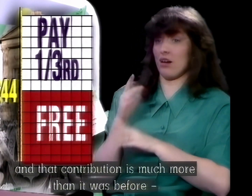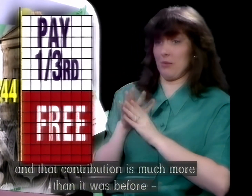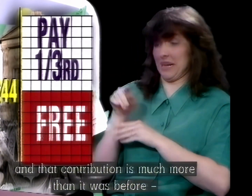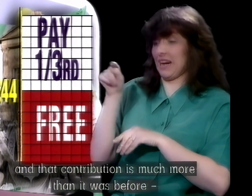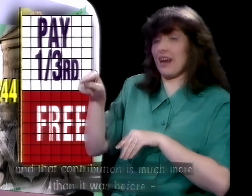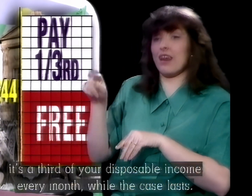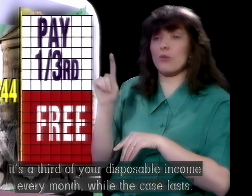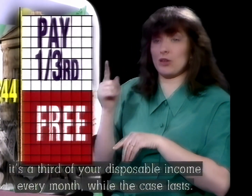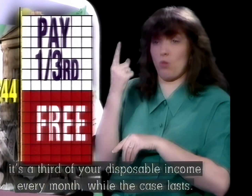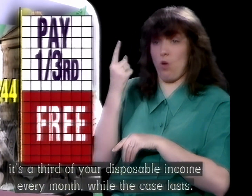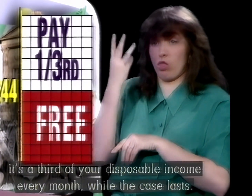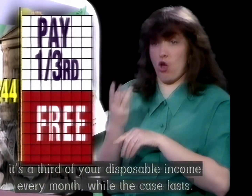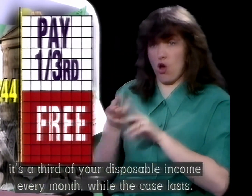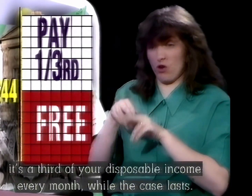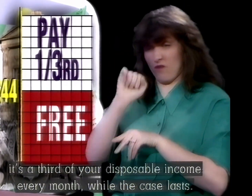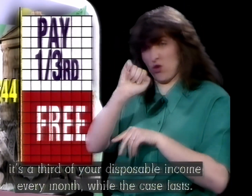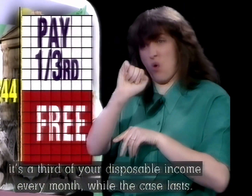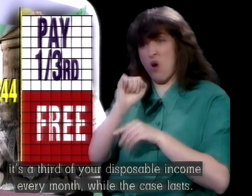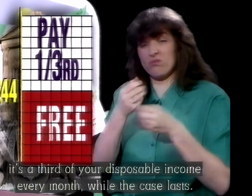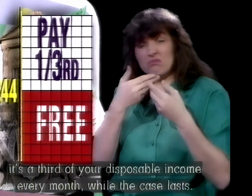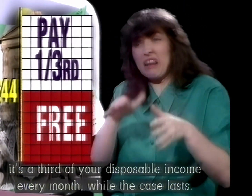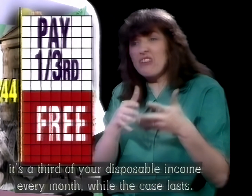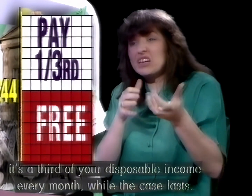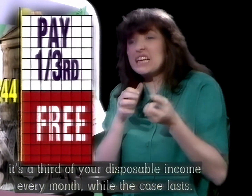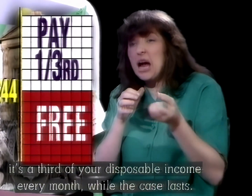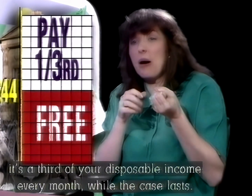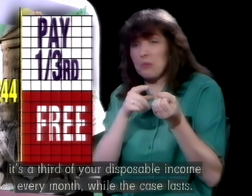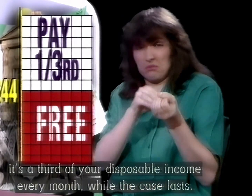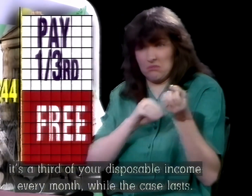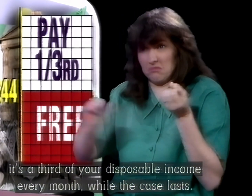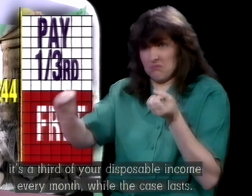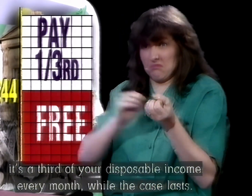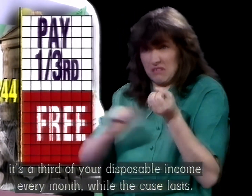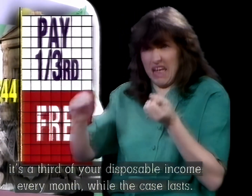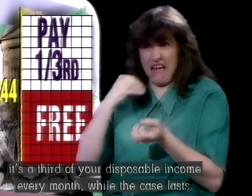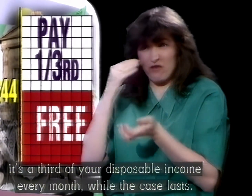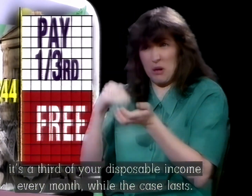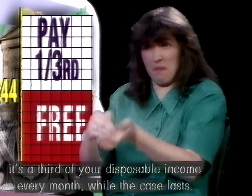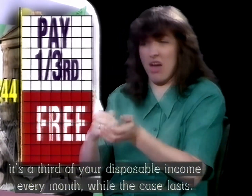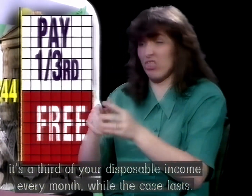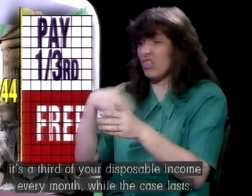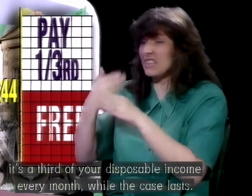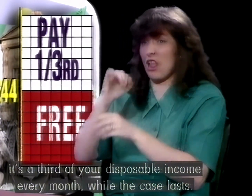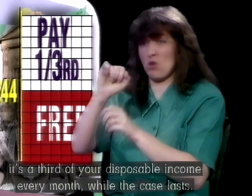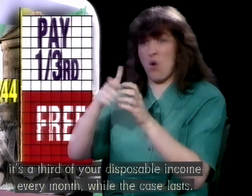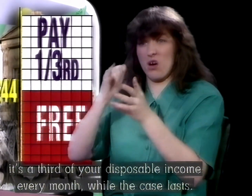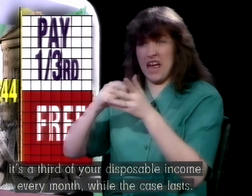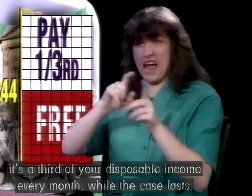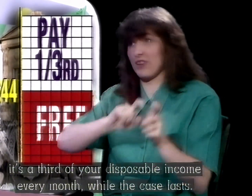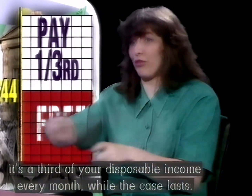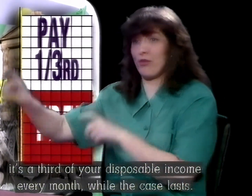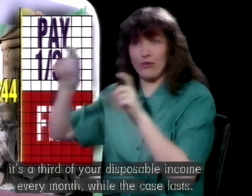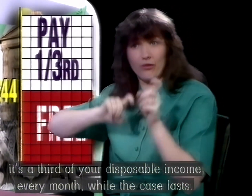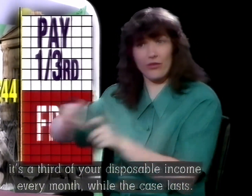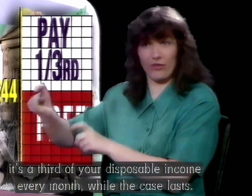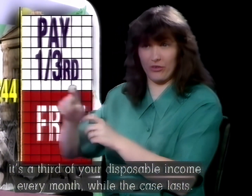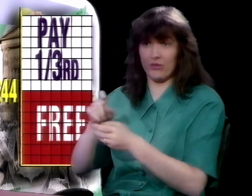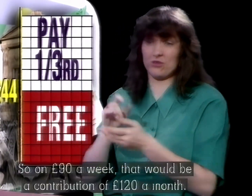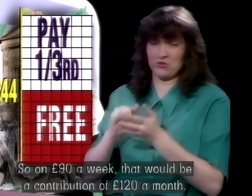it was before, a third of your disposable income every month while the case lasts. So on £90